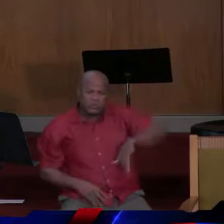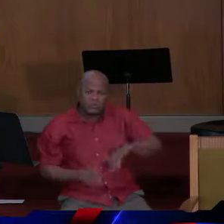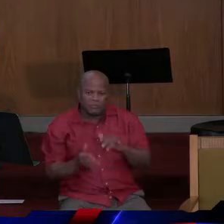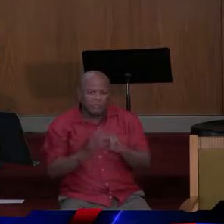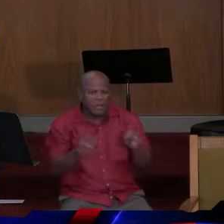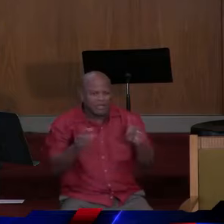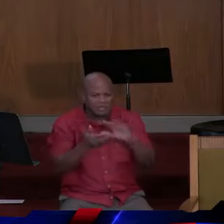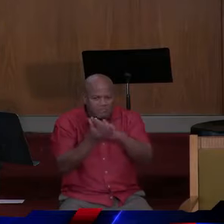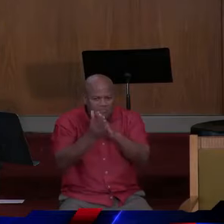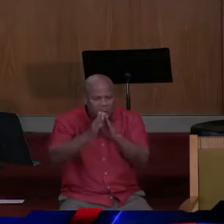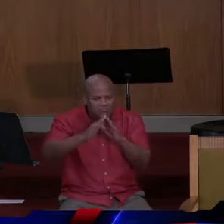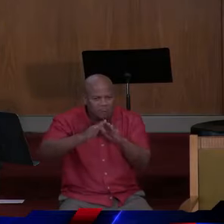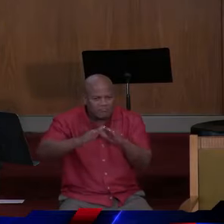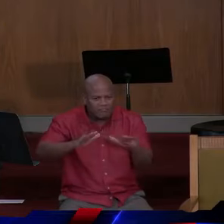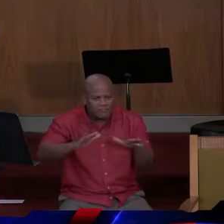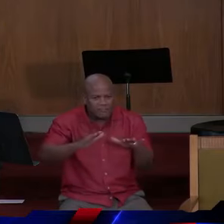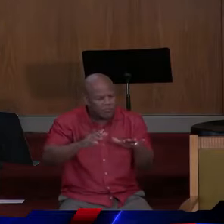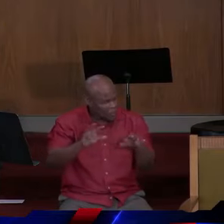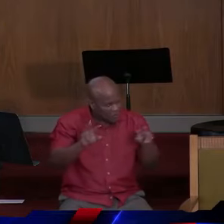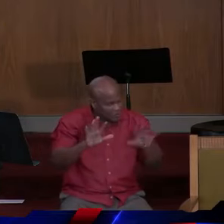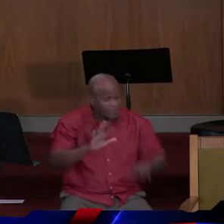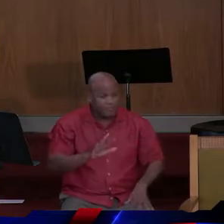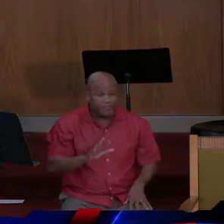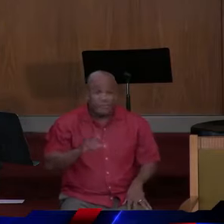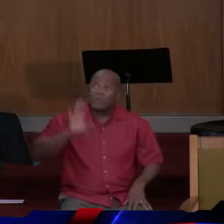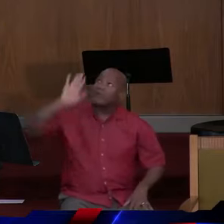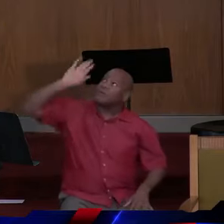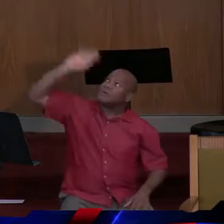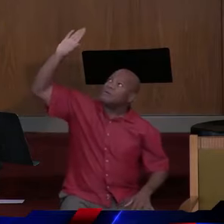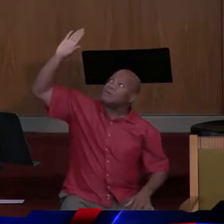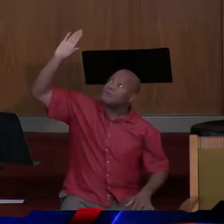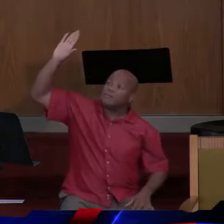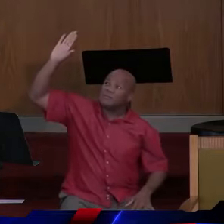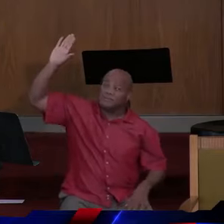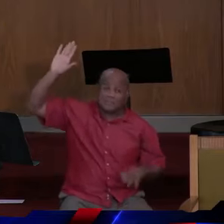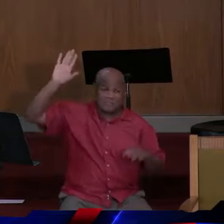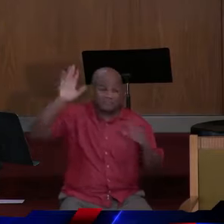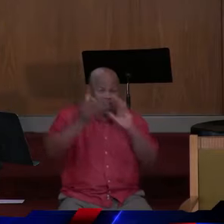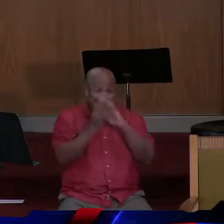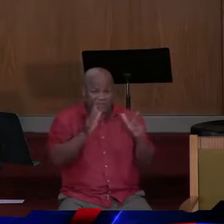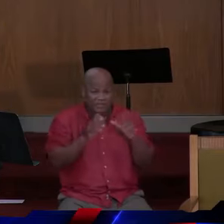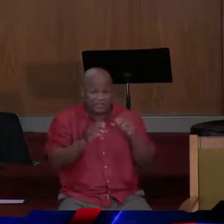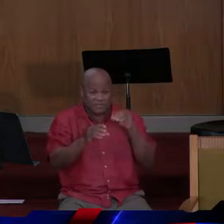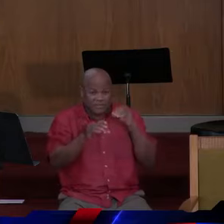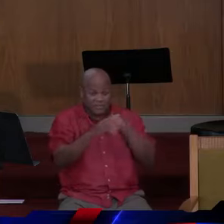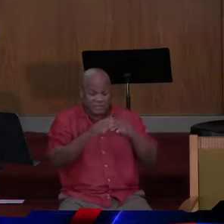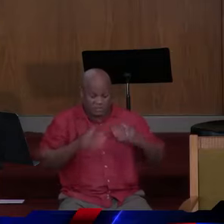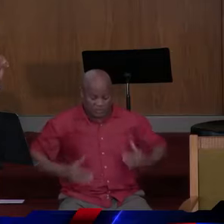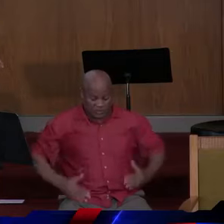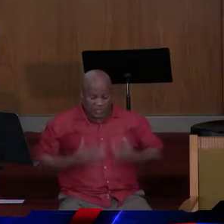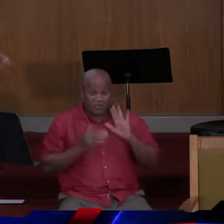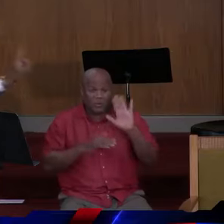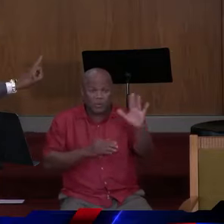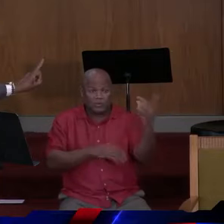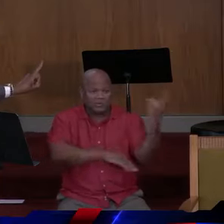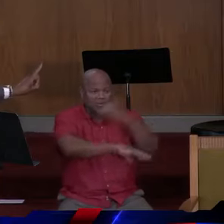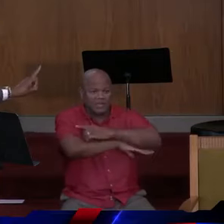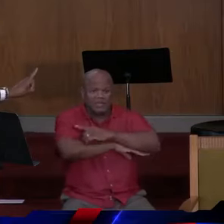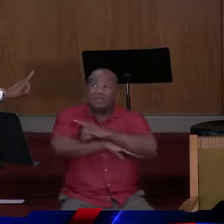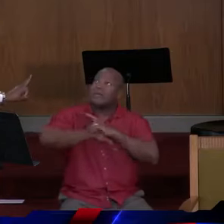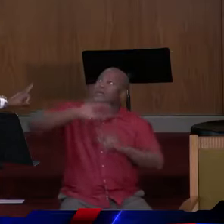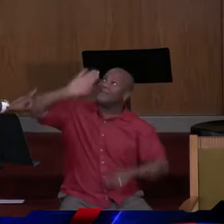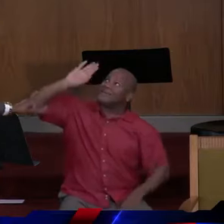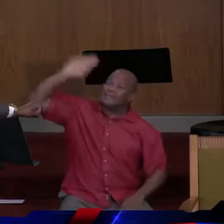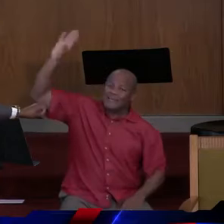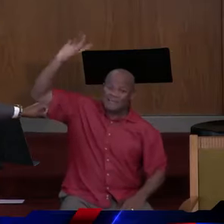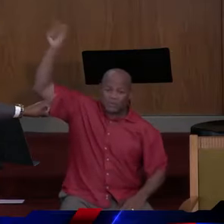this. In order to have the peace of God in your today, you have to have received the grace of God in